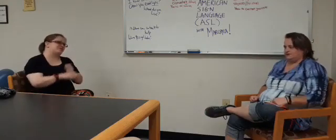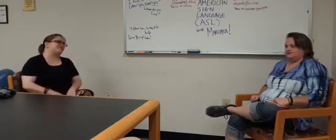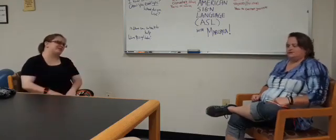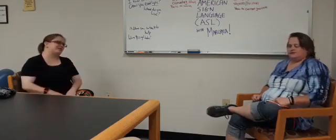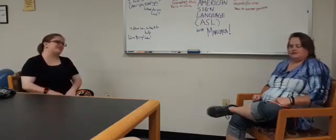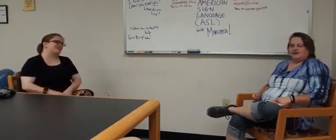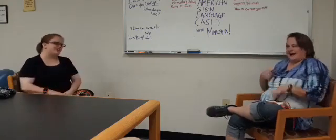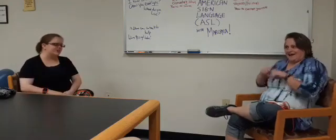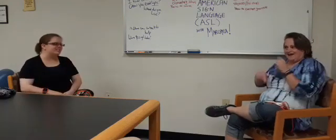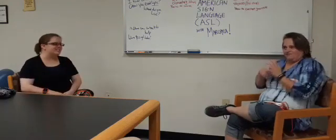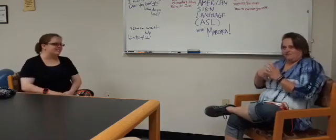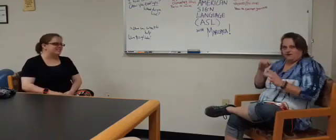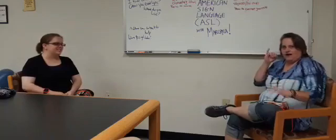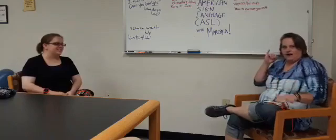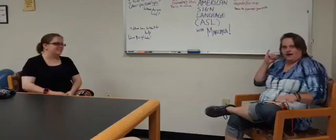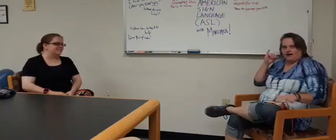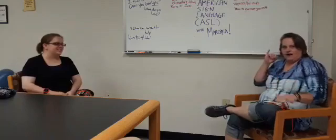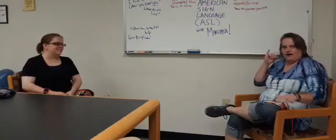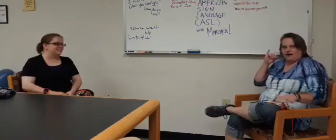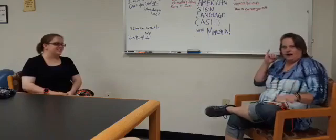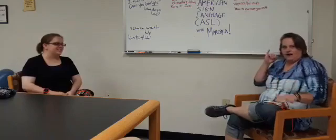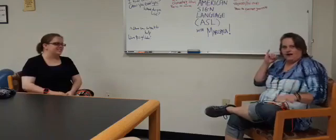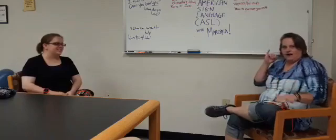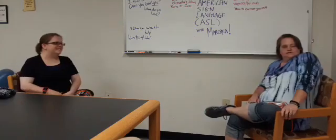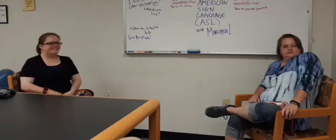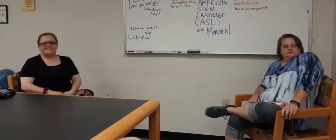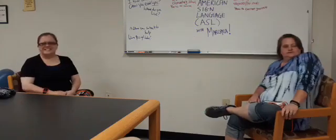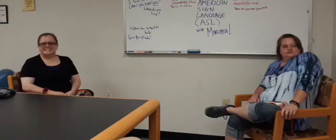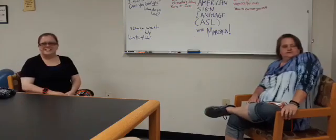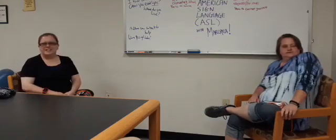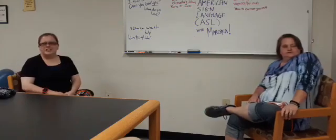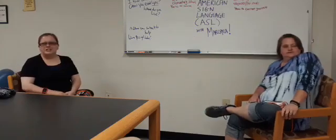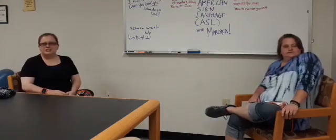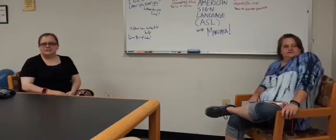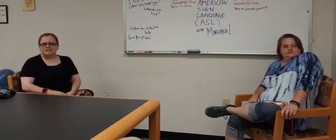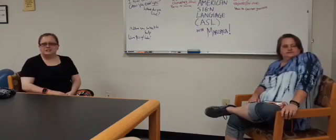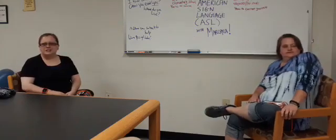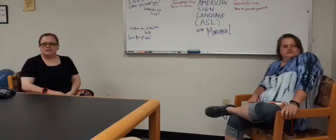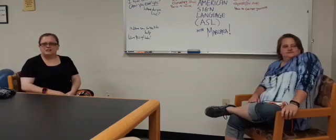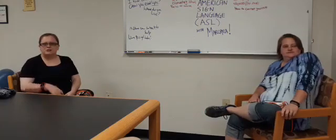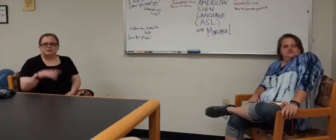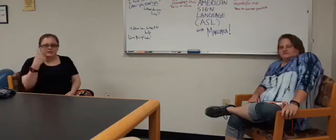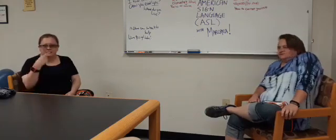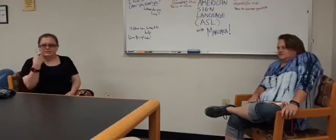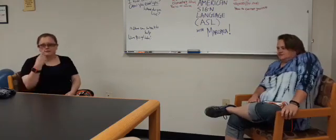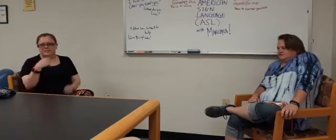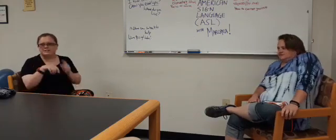makes it hard. I can't afford. Oh wait, what goes FaceTime? So FaceTime